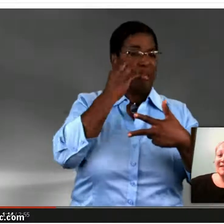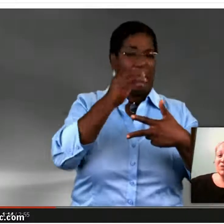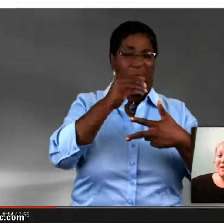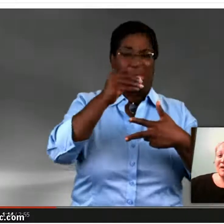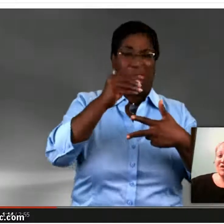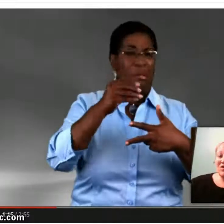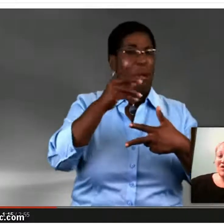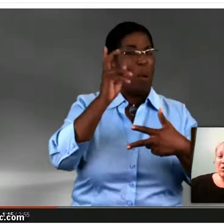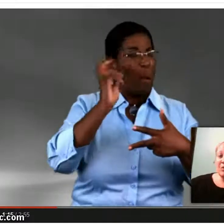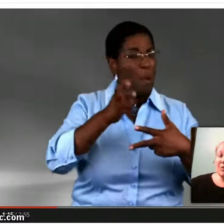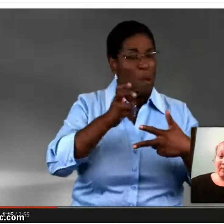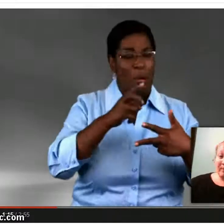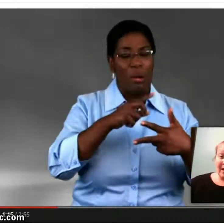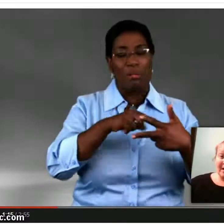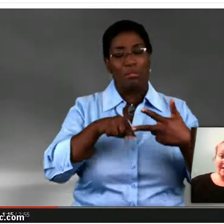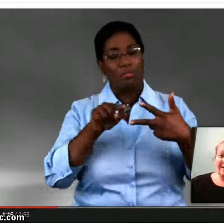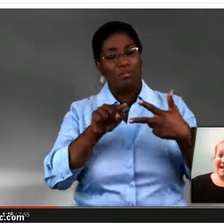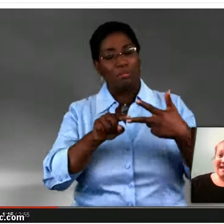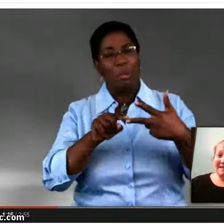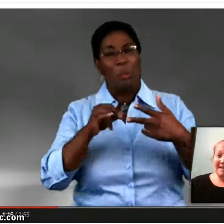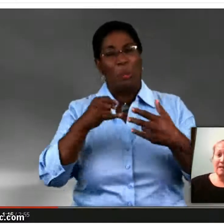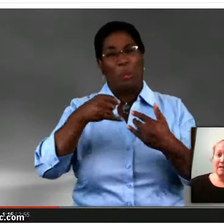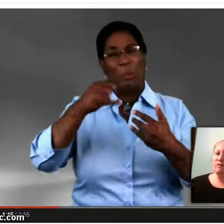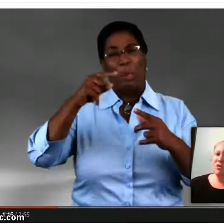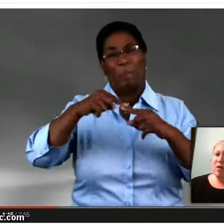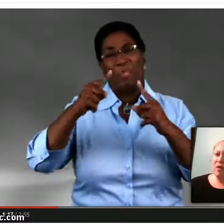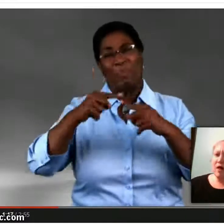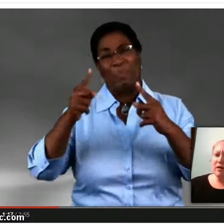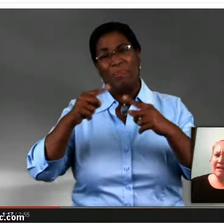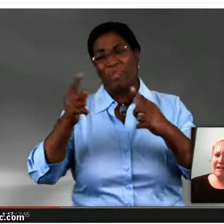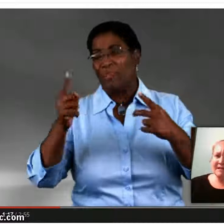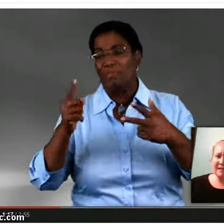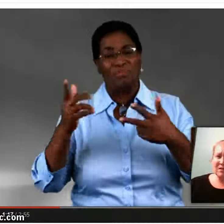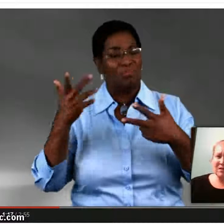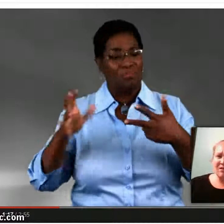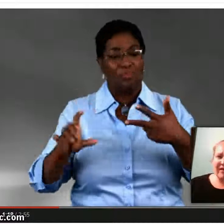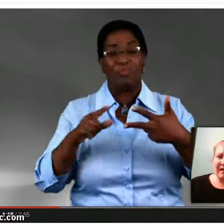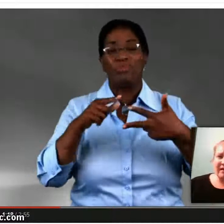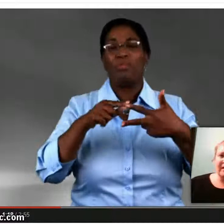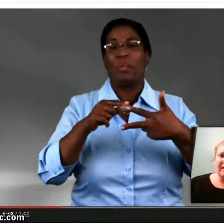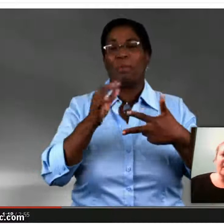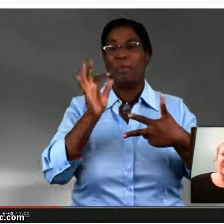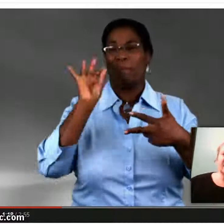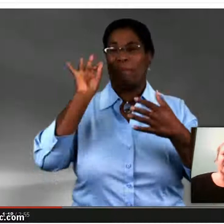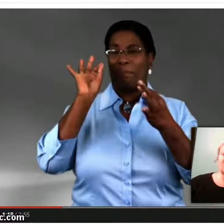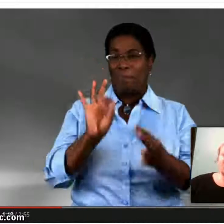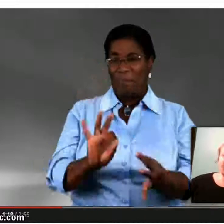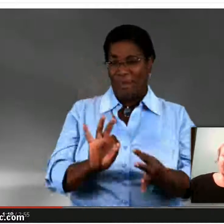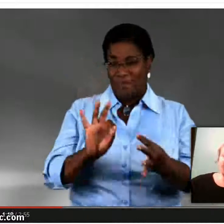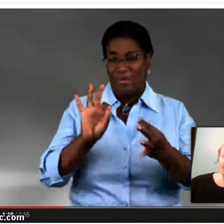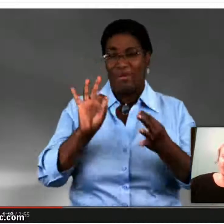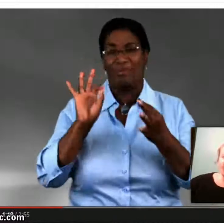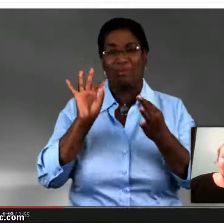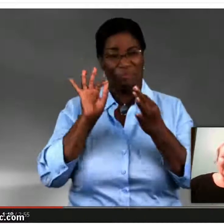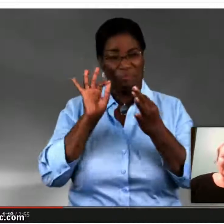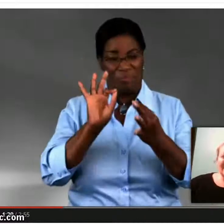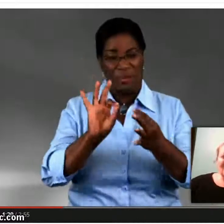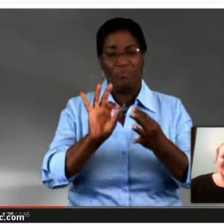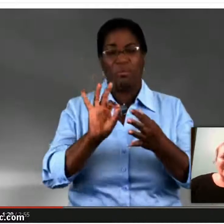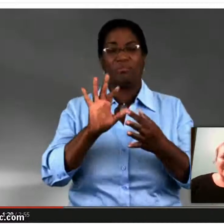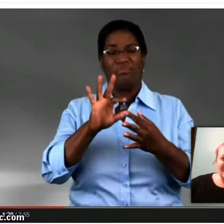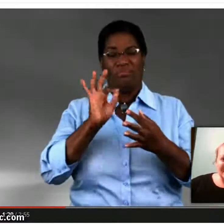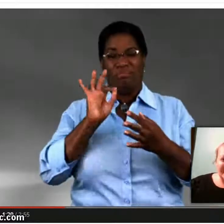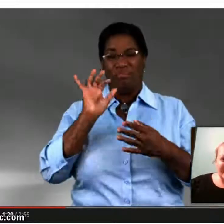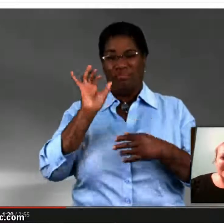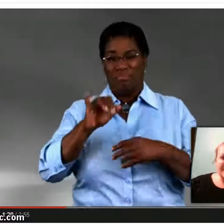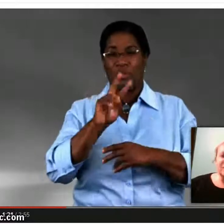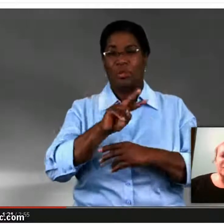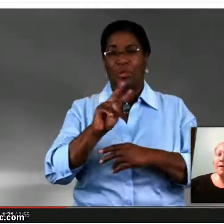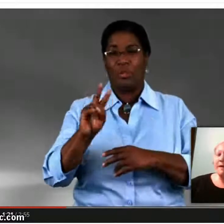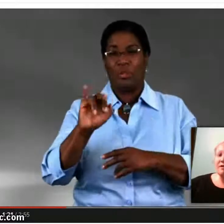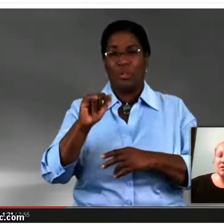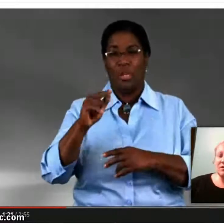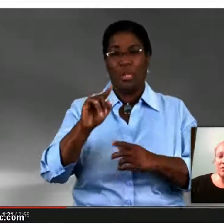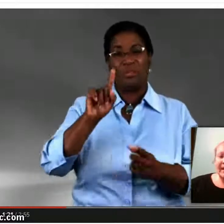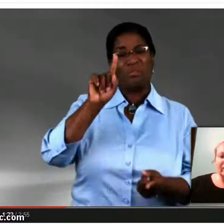the 22 because the 18 too hard and it's too thick. The 24 is too flimsy. The 22 gauge